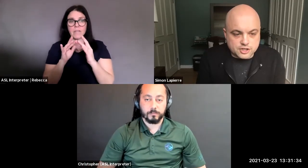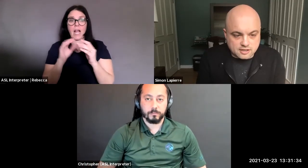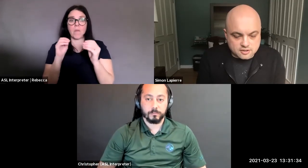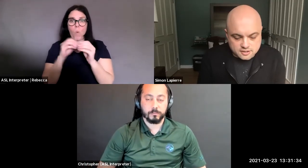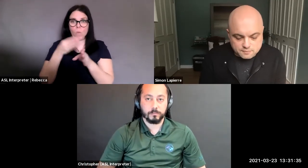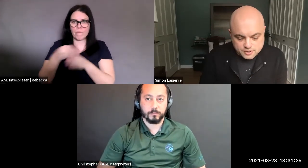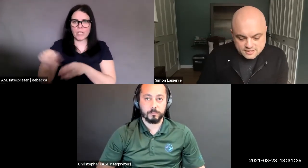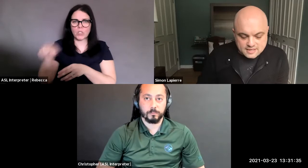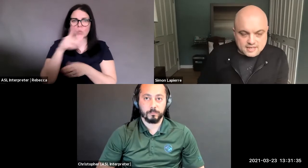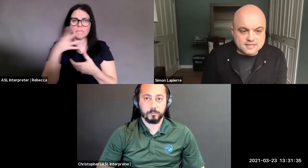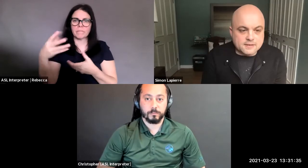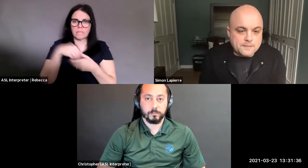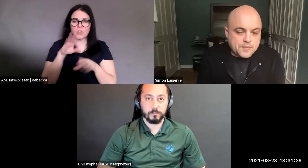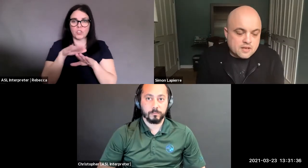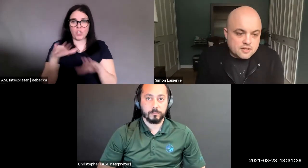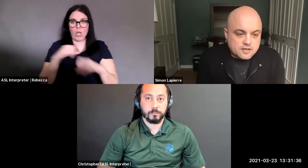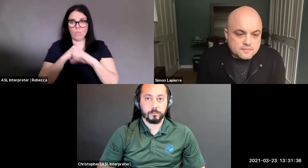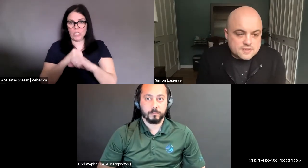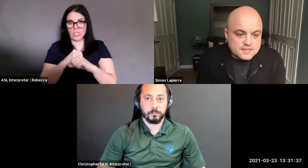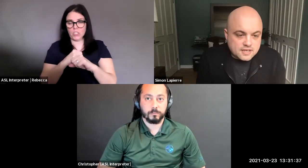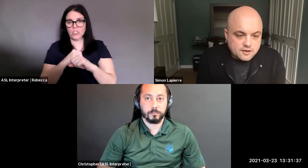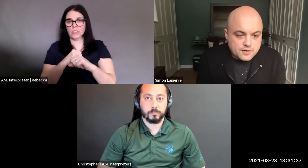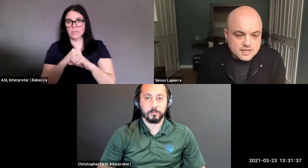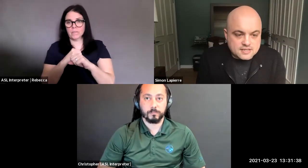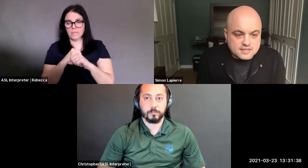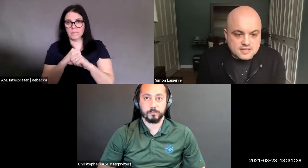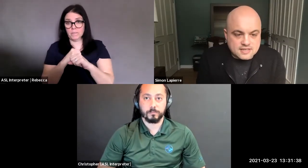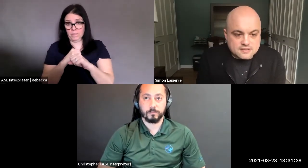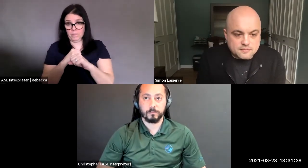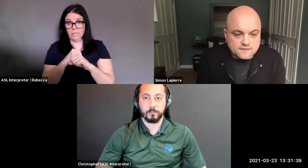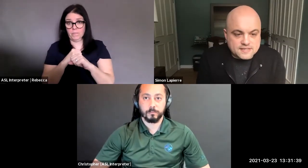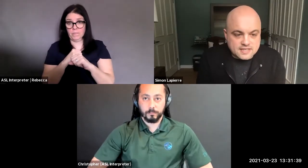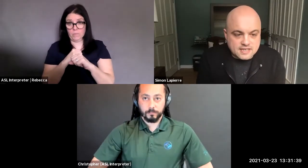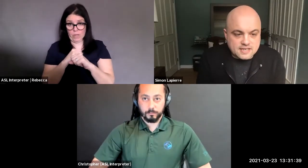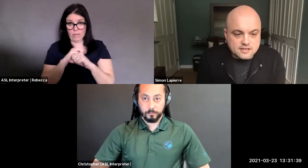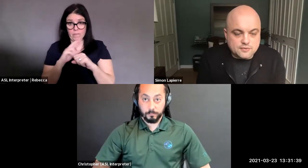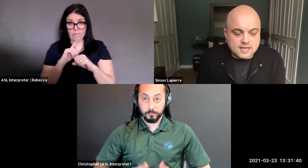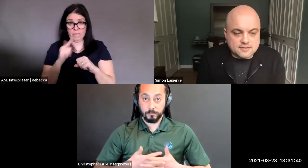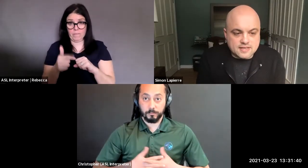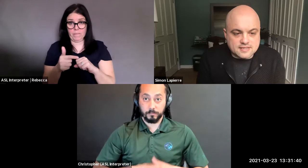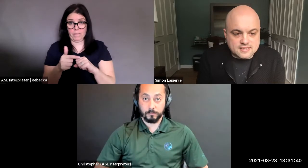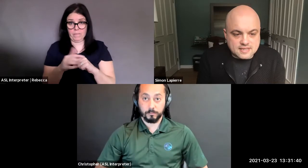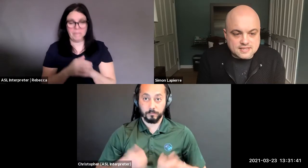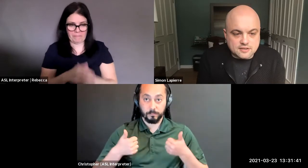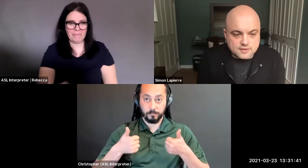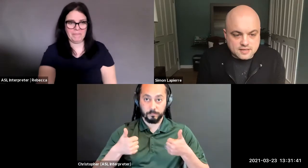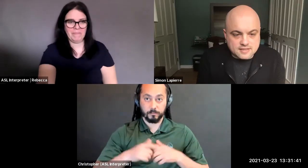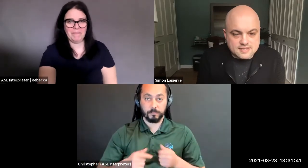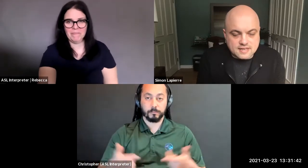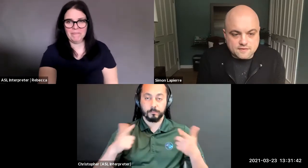or child custody proceedings. The second reason is we've seen in 2006